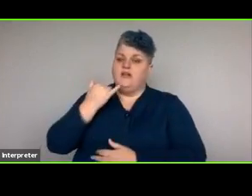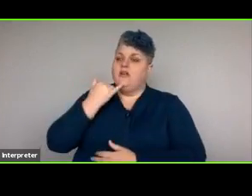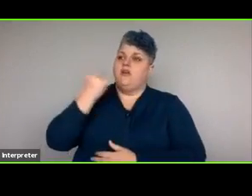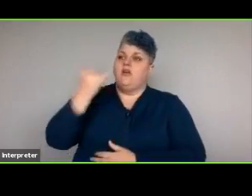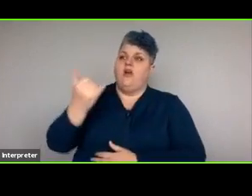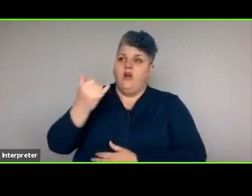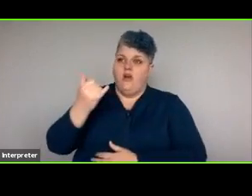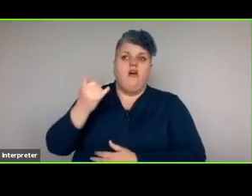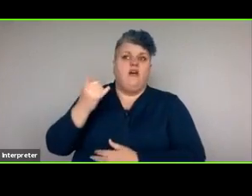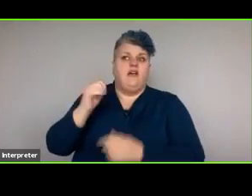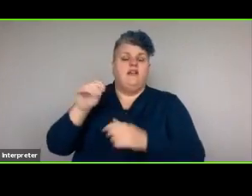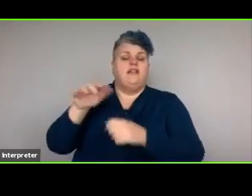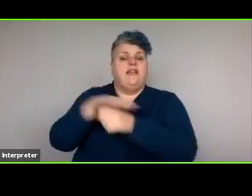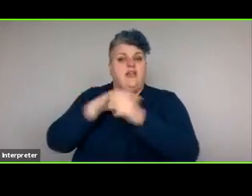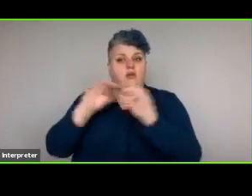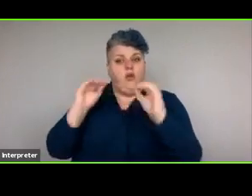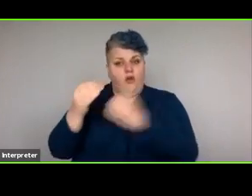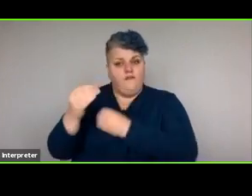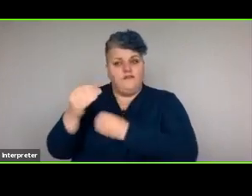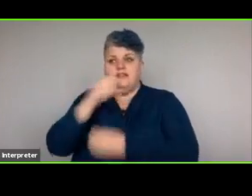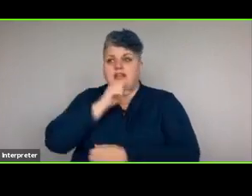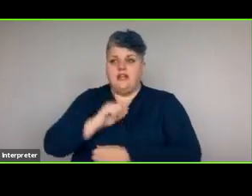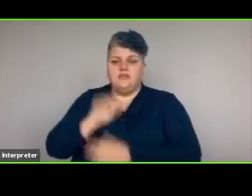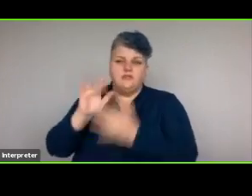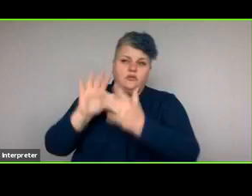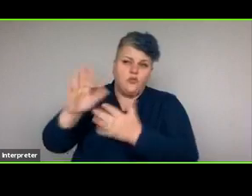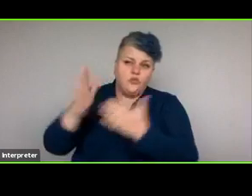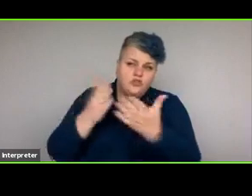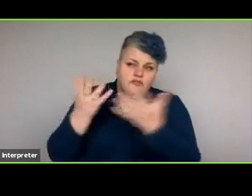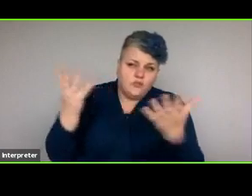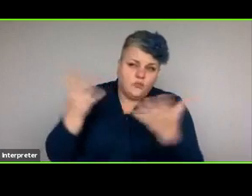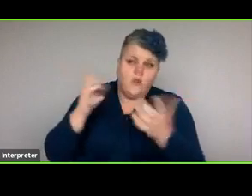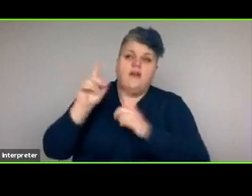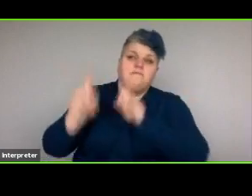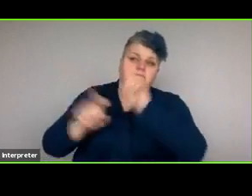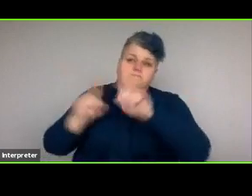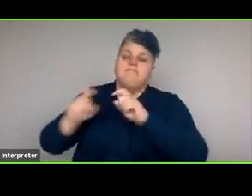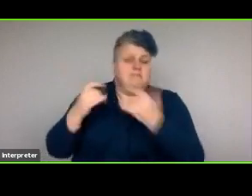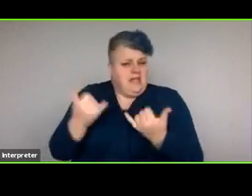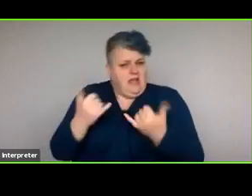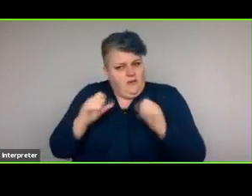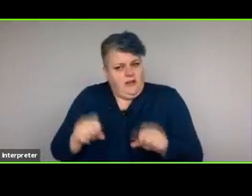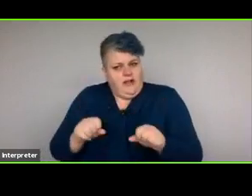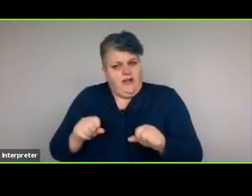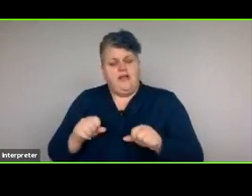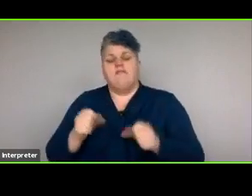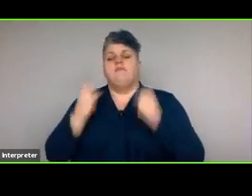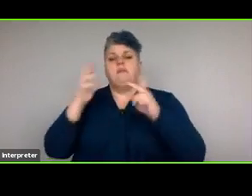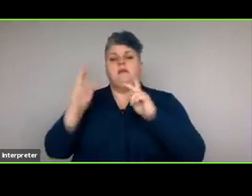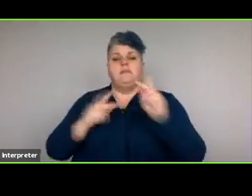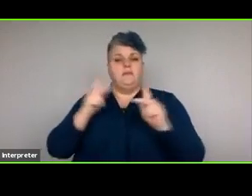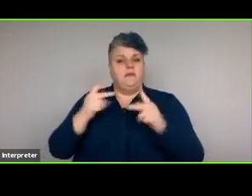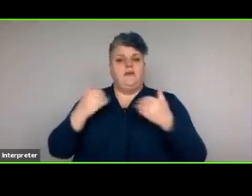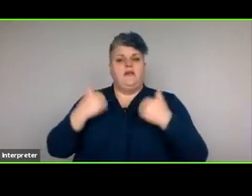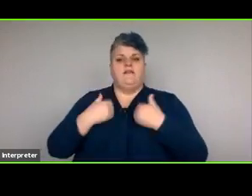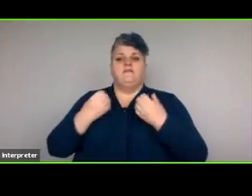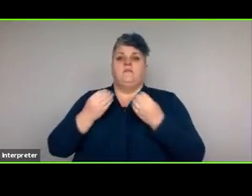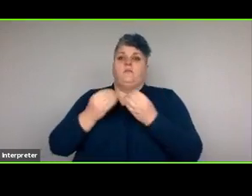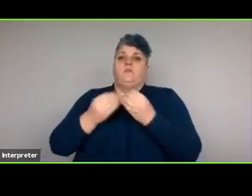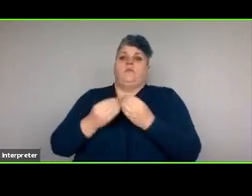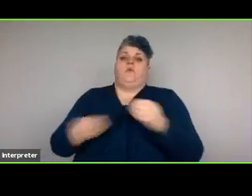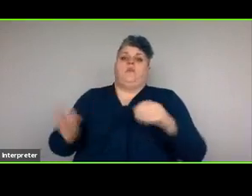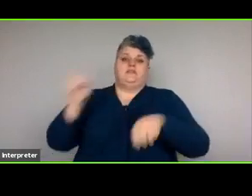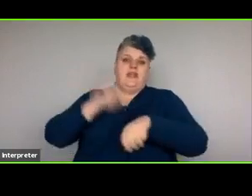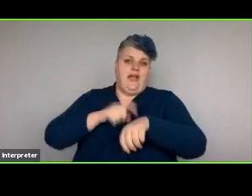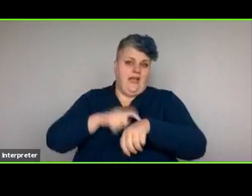aging and see what type of services they have, now's the time to do it. For a lot of people, we have a lot more time than we know what to